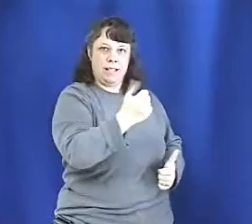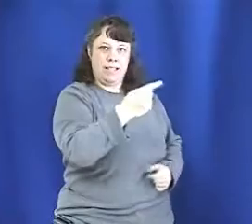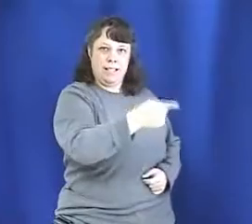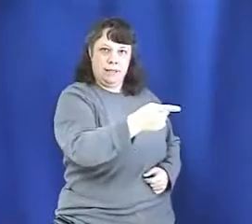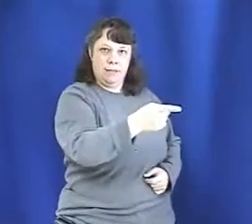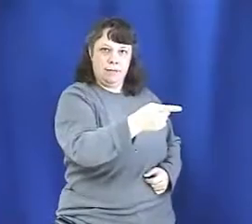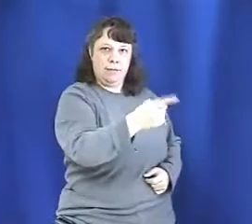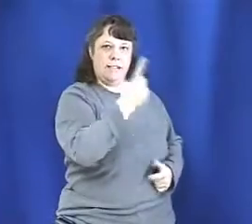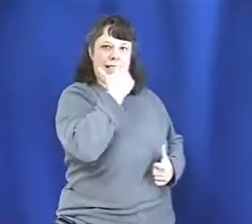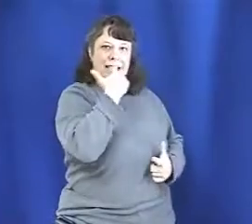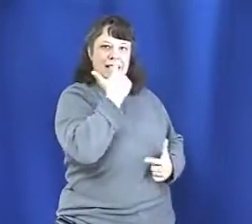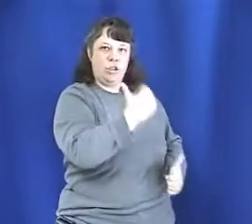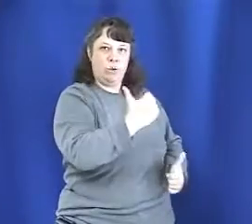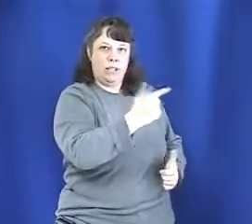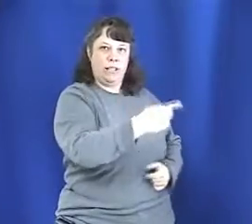interesting. Interesting.